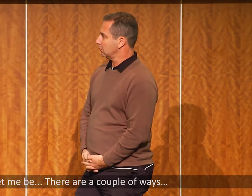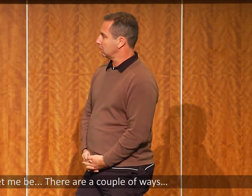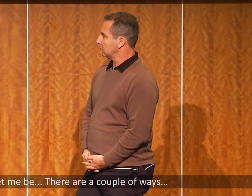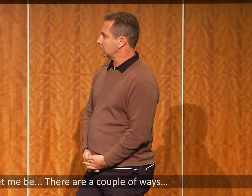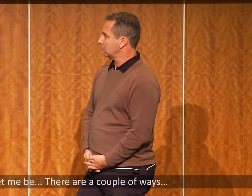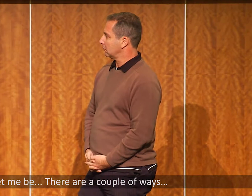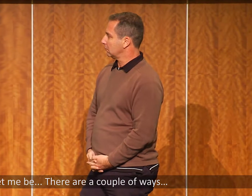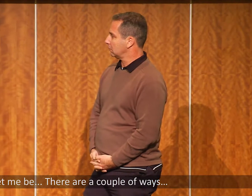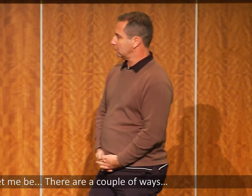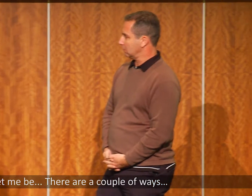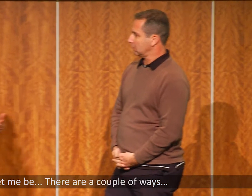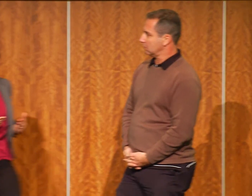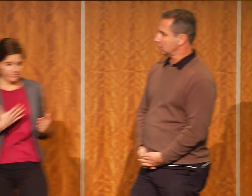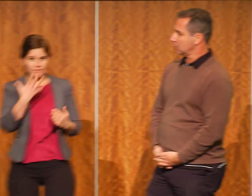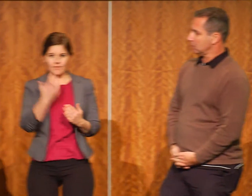There's a couple of ways.